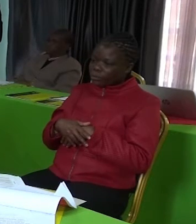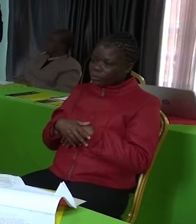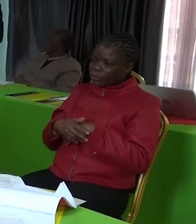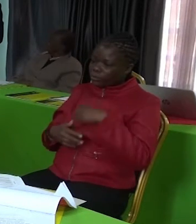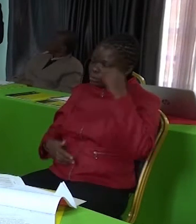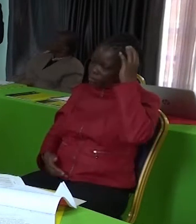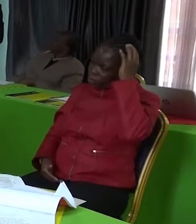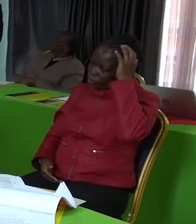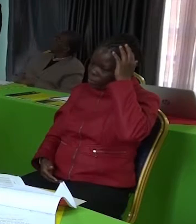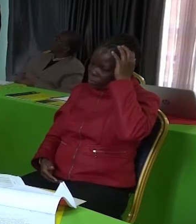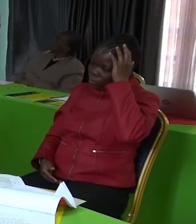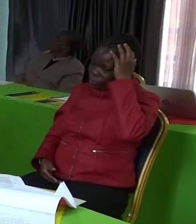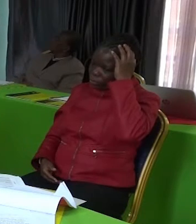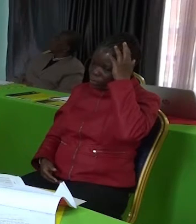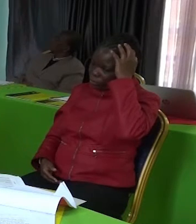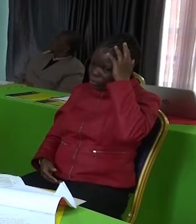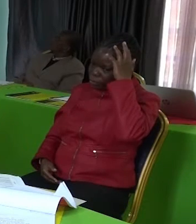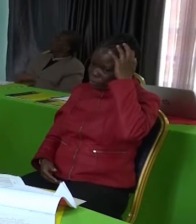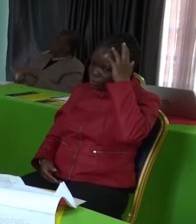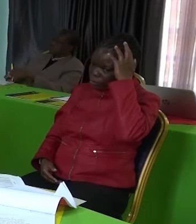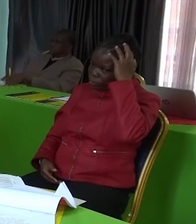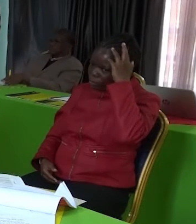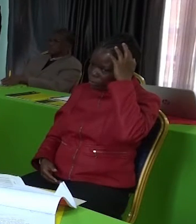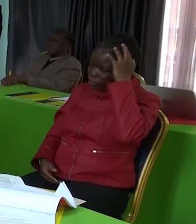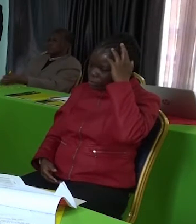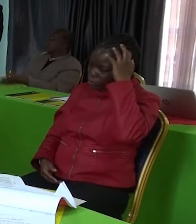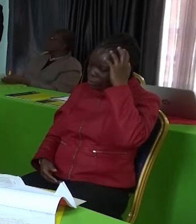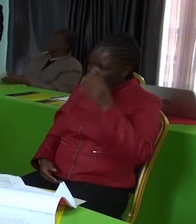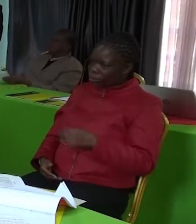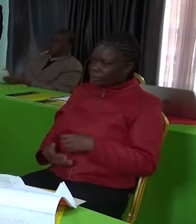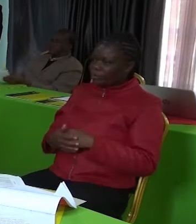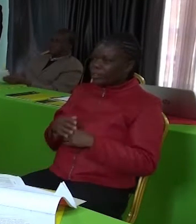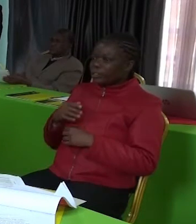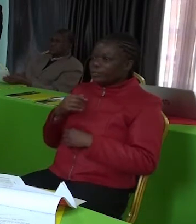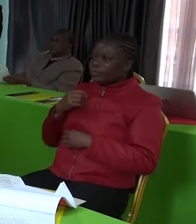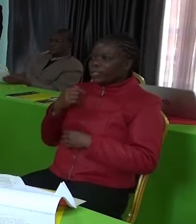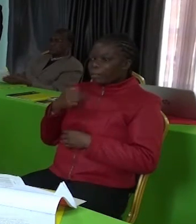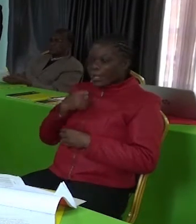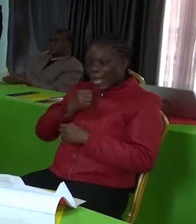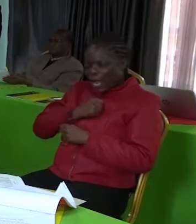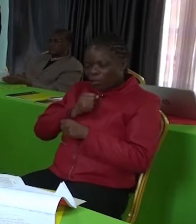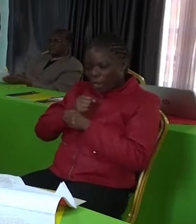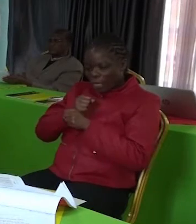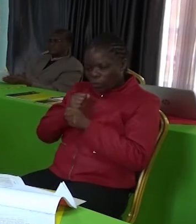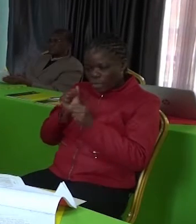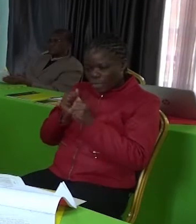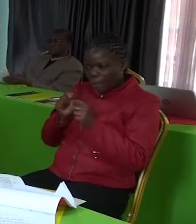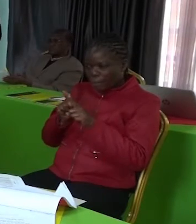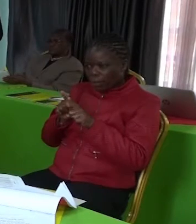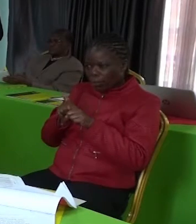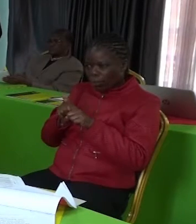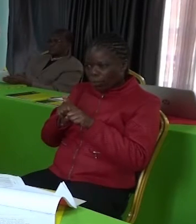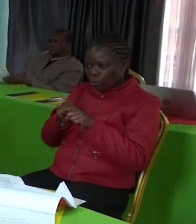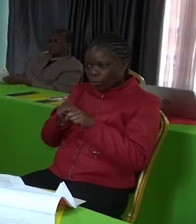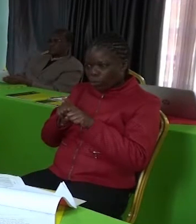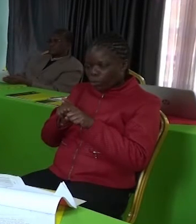Operationalizing the structure, all enrollees, those are people enrolled, are actively participating in the activities of the